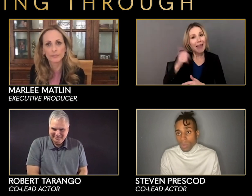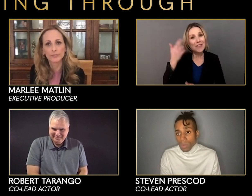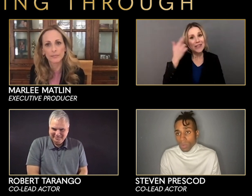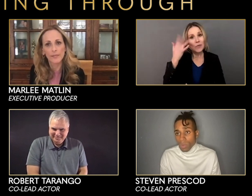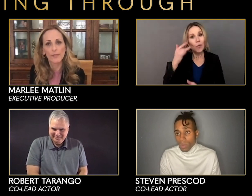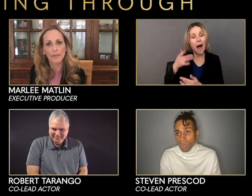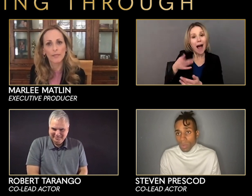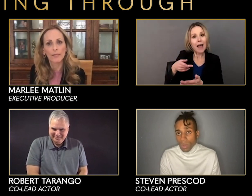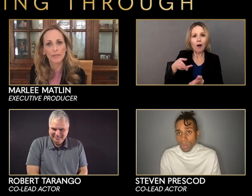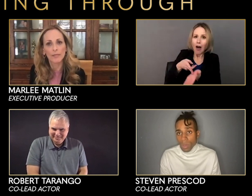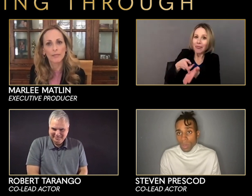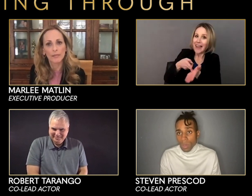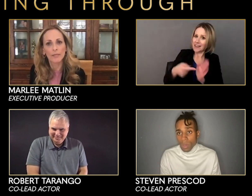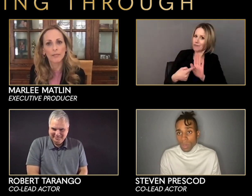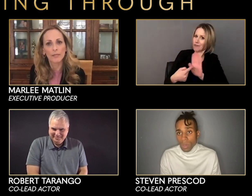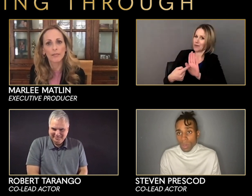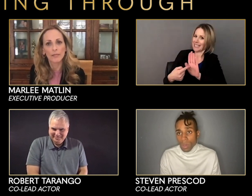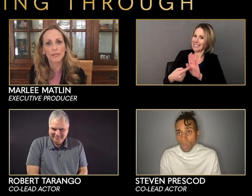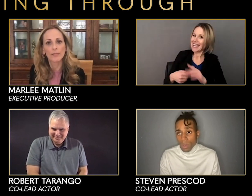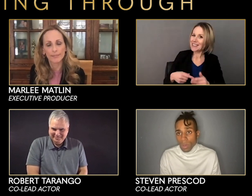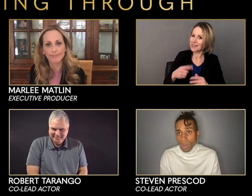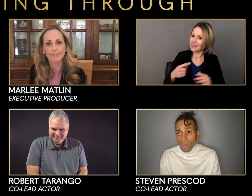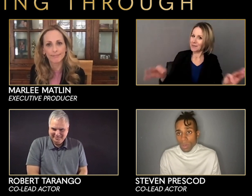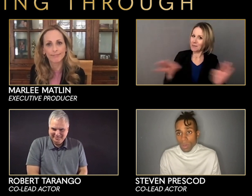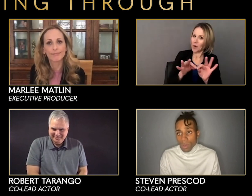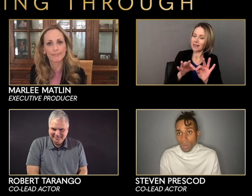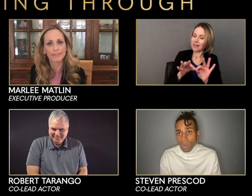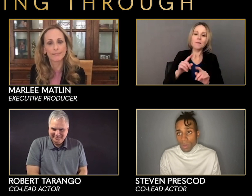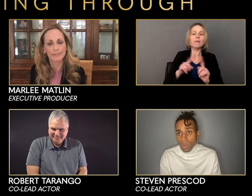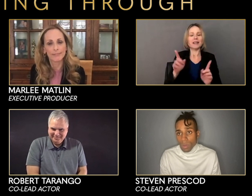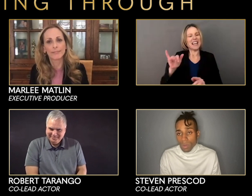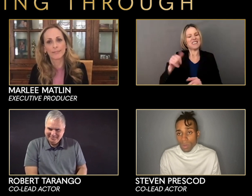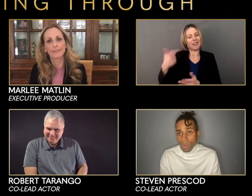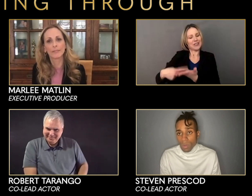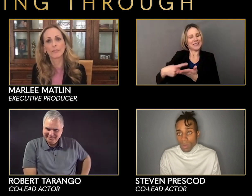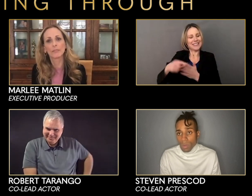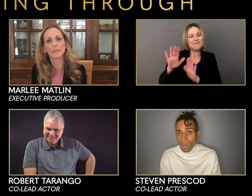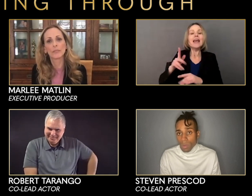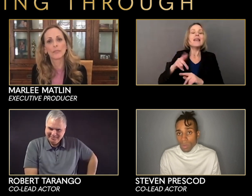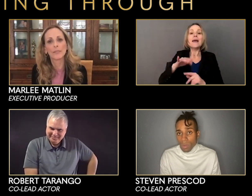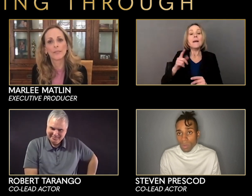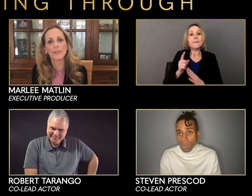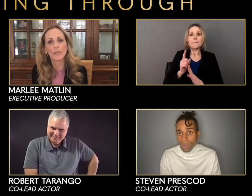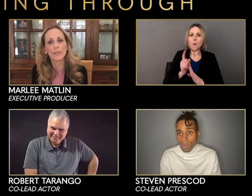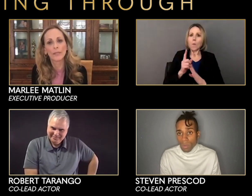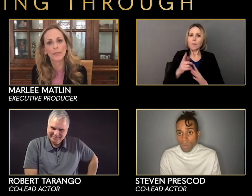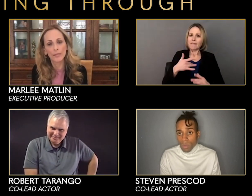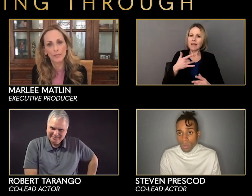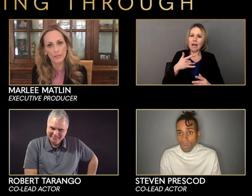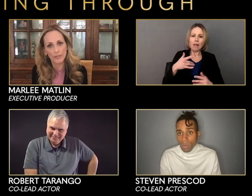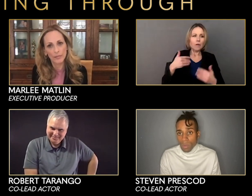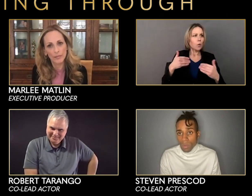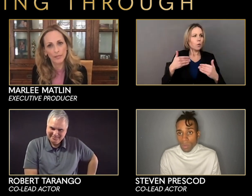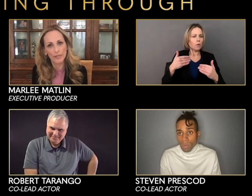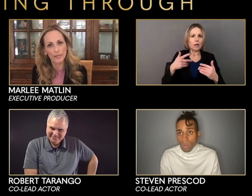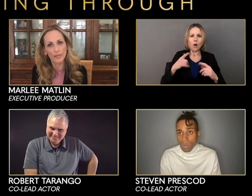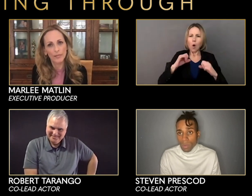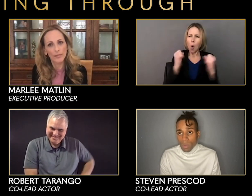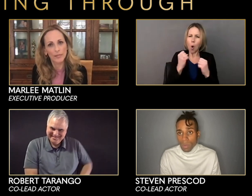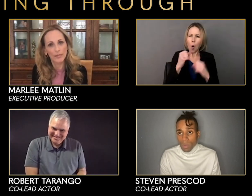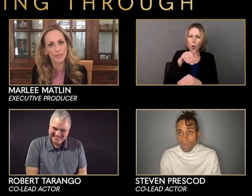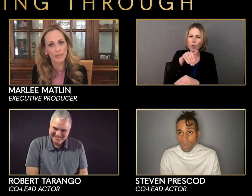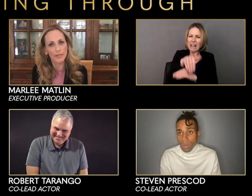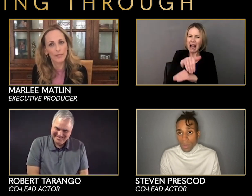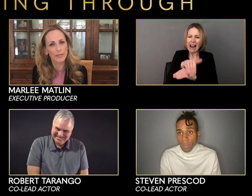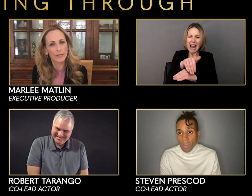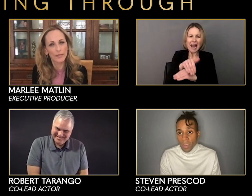discussion. But there was a moment where it was very cold when we shot this outside at night in a winter in New York. People were cursing my name a